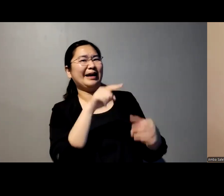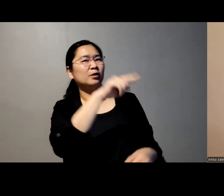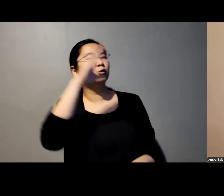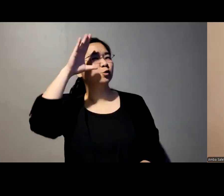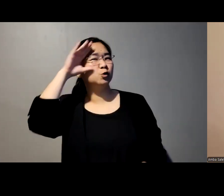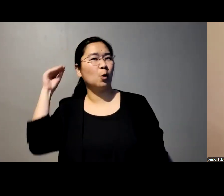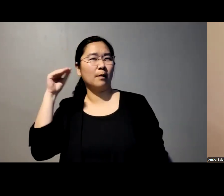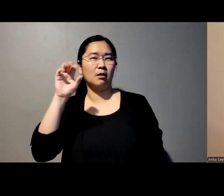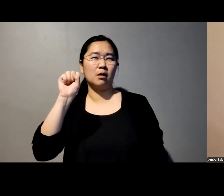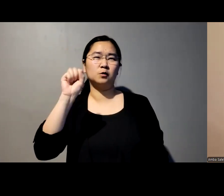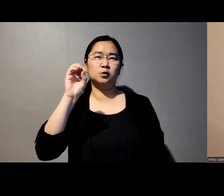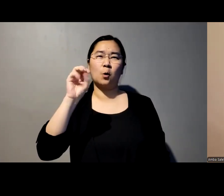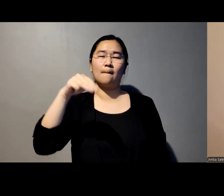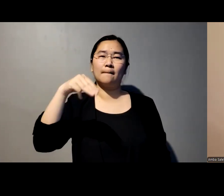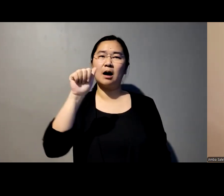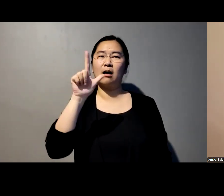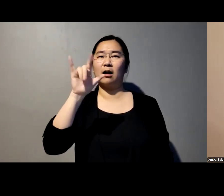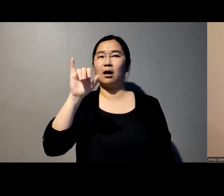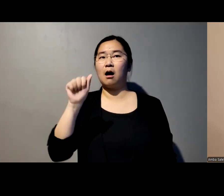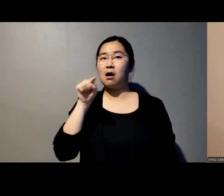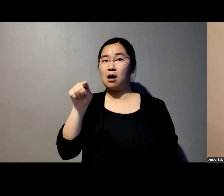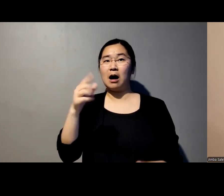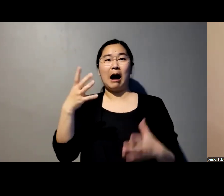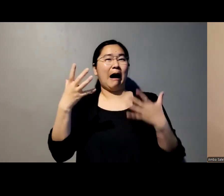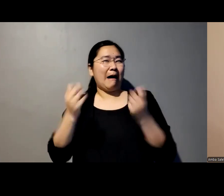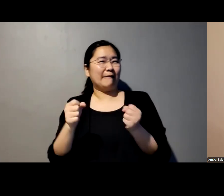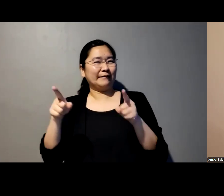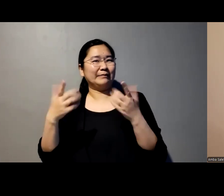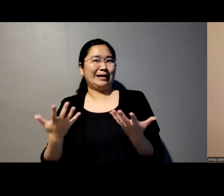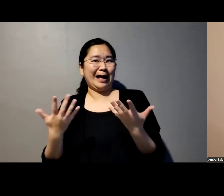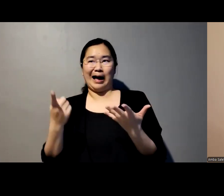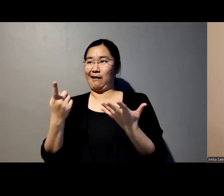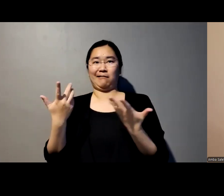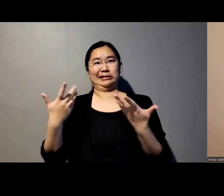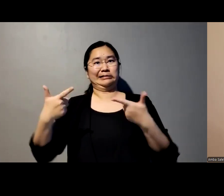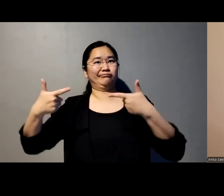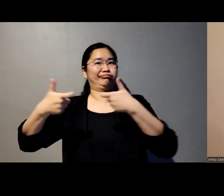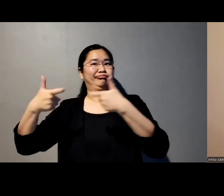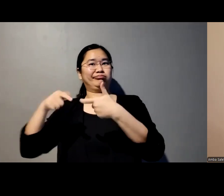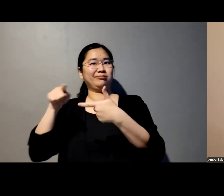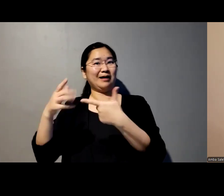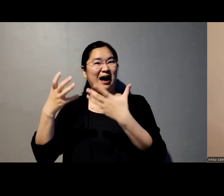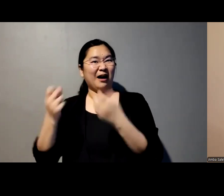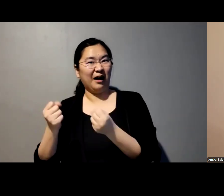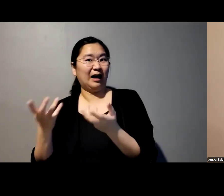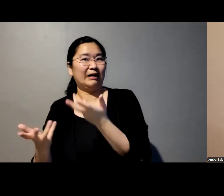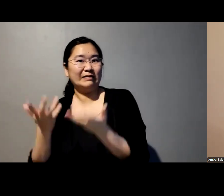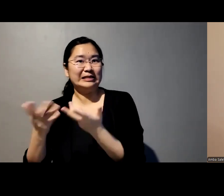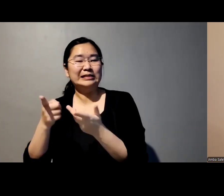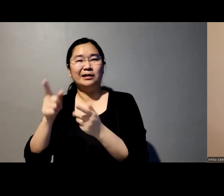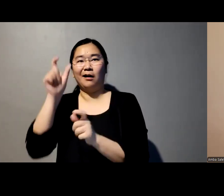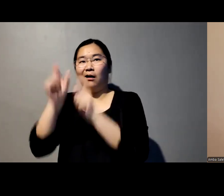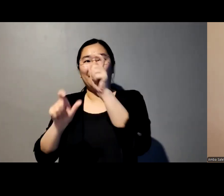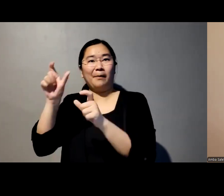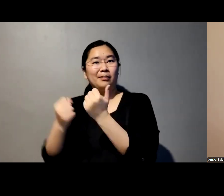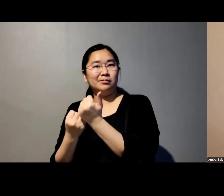I'm now going to the attendees list. And if anybody has a question, so we have a